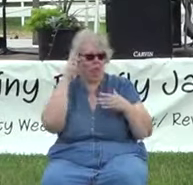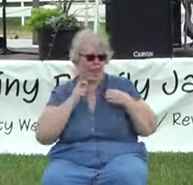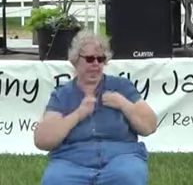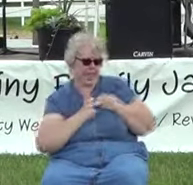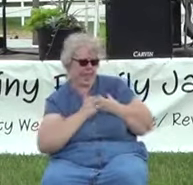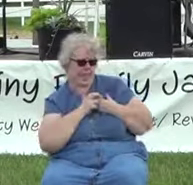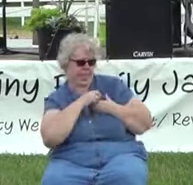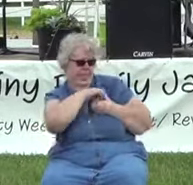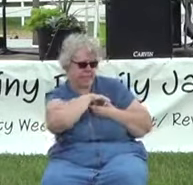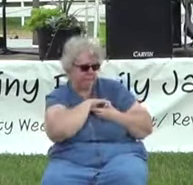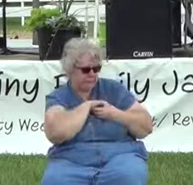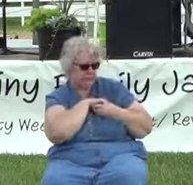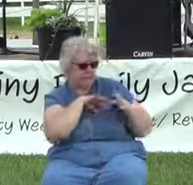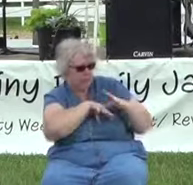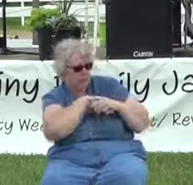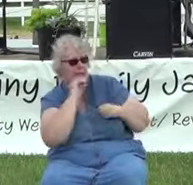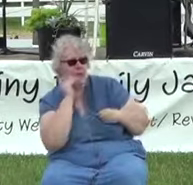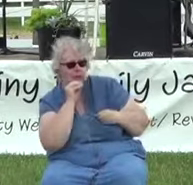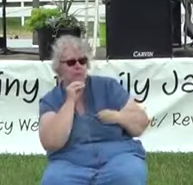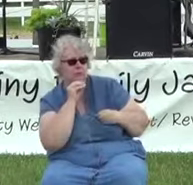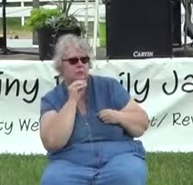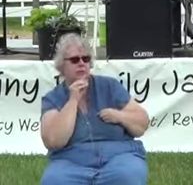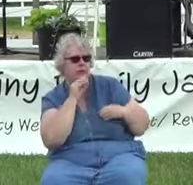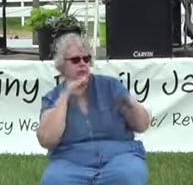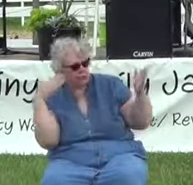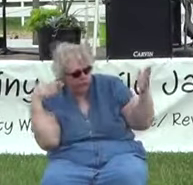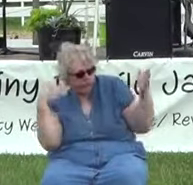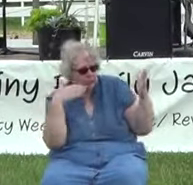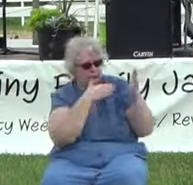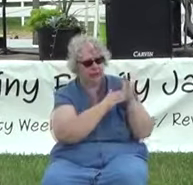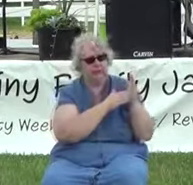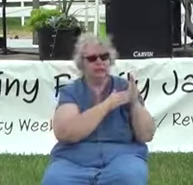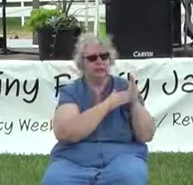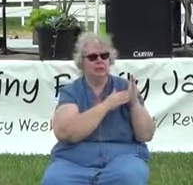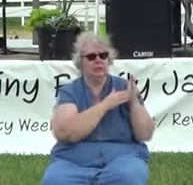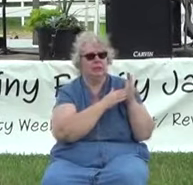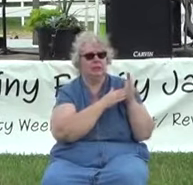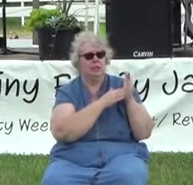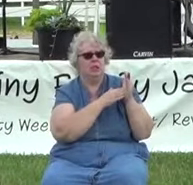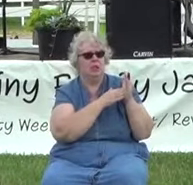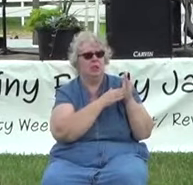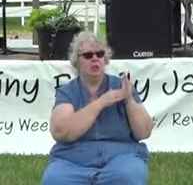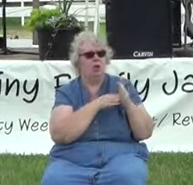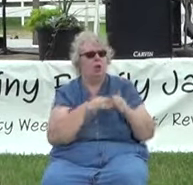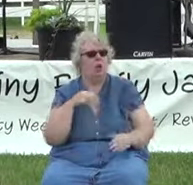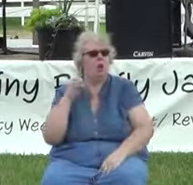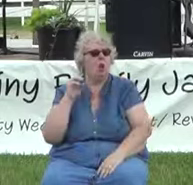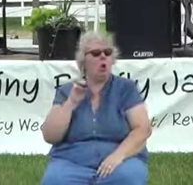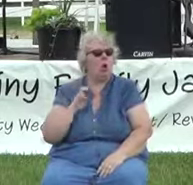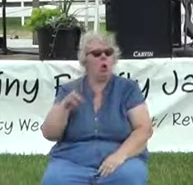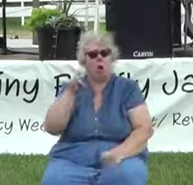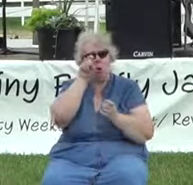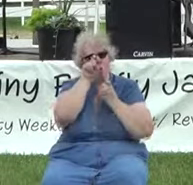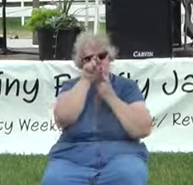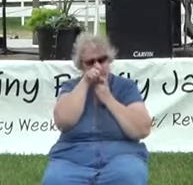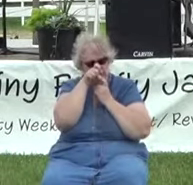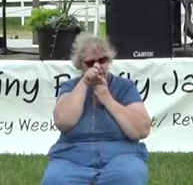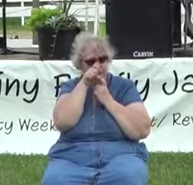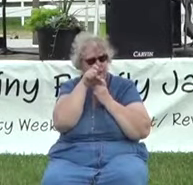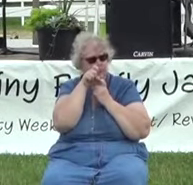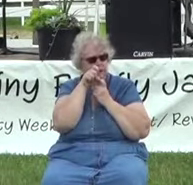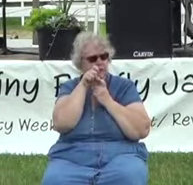satanic. They do witchcraft. They go in and play their music in these places. And he had that